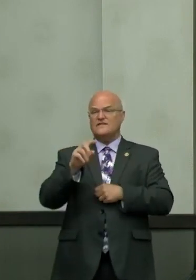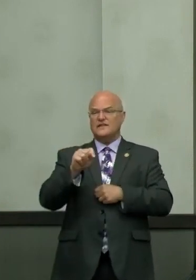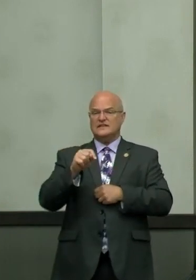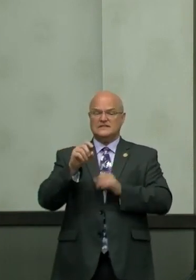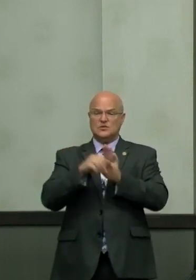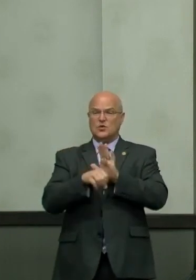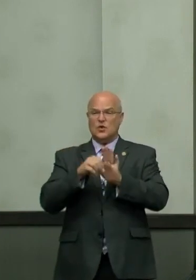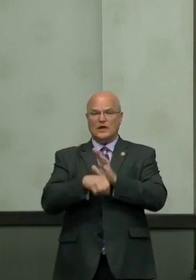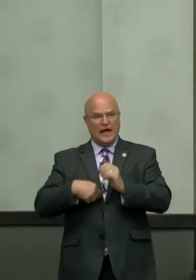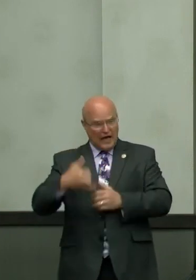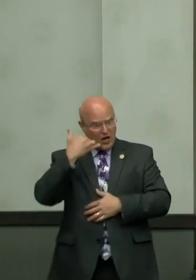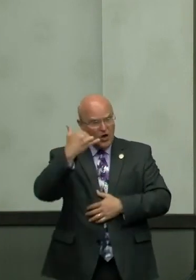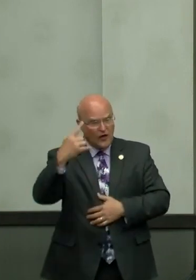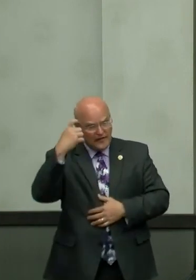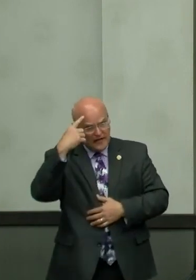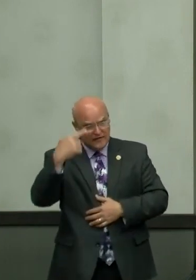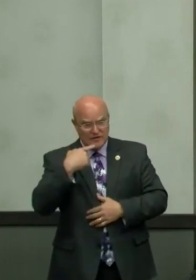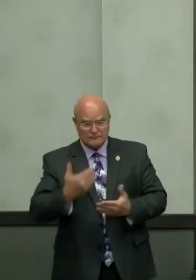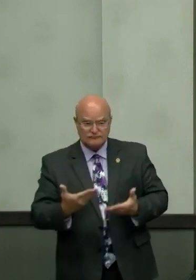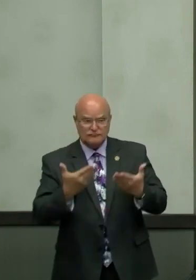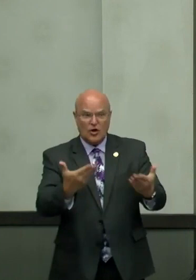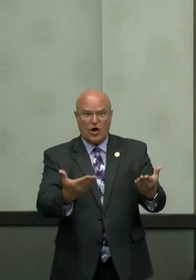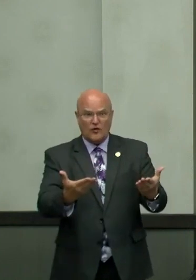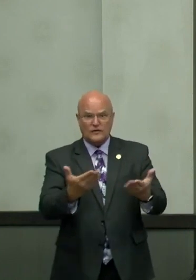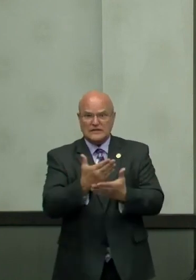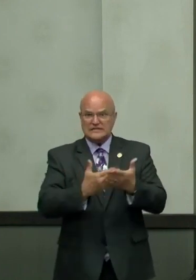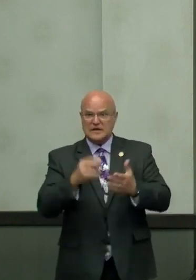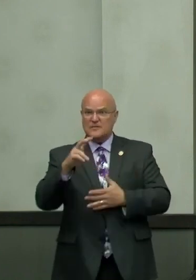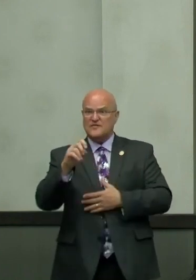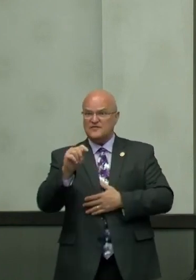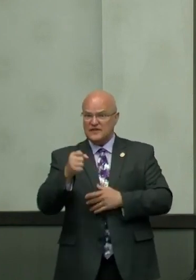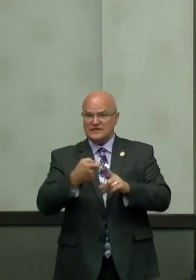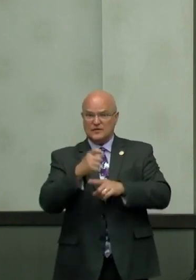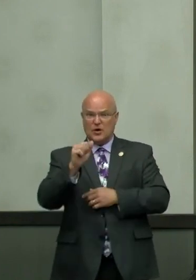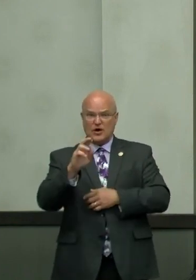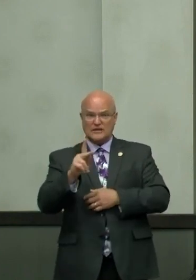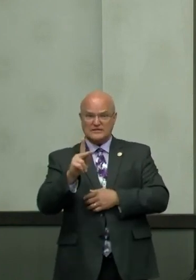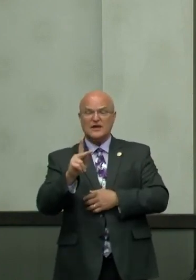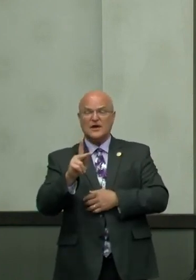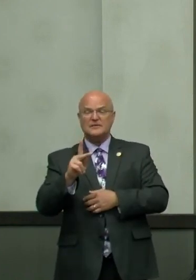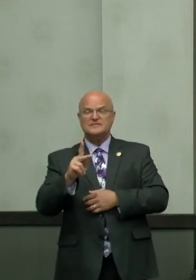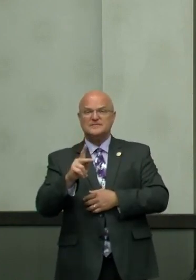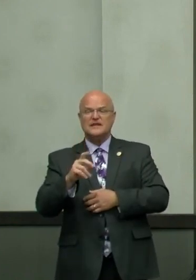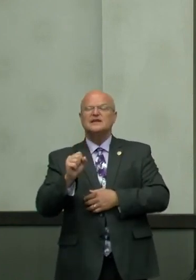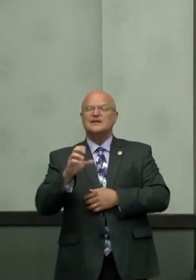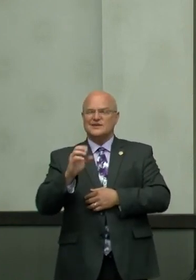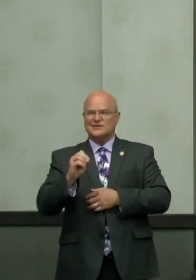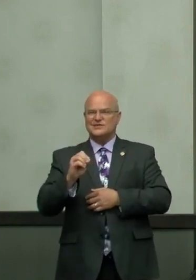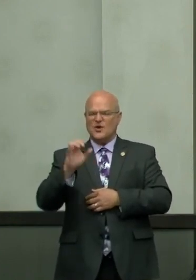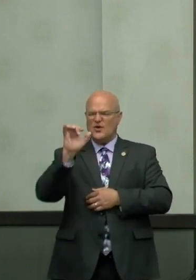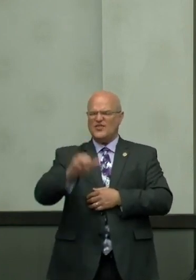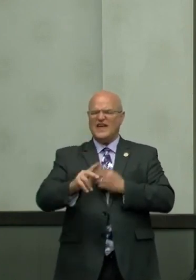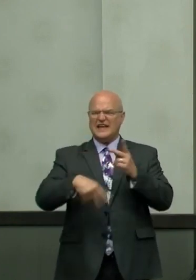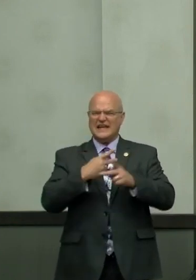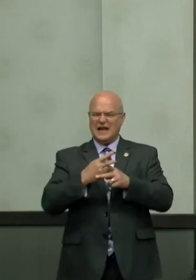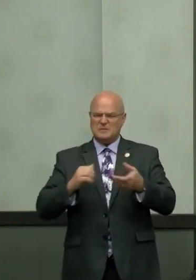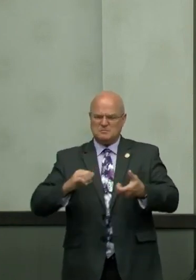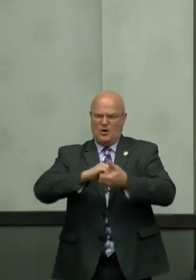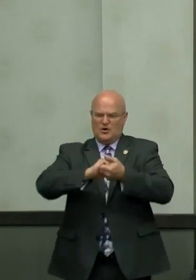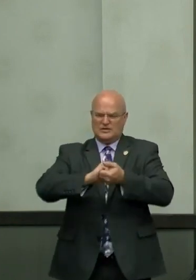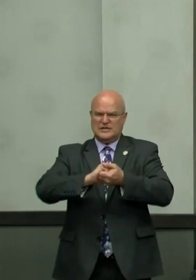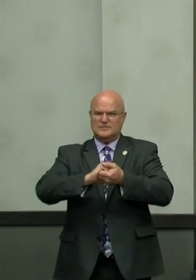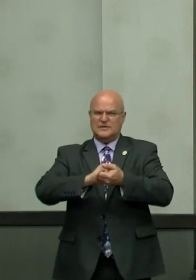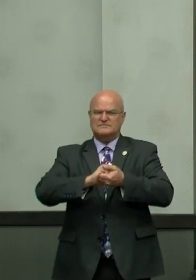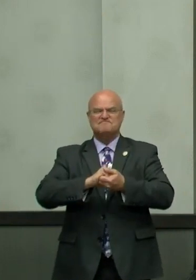New Orleans, I called Governor Edwards and offered him some ventilators from Arkansas. And so it's that kind of partnership that